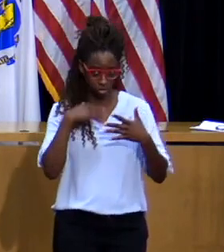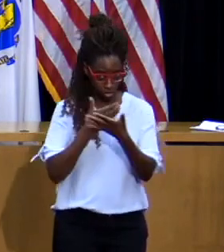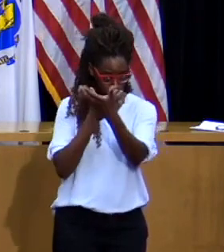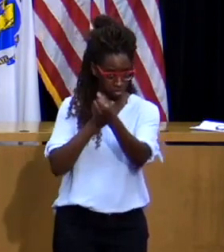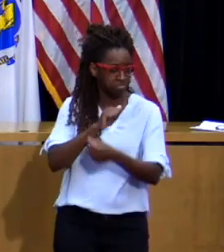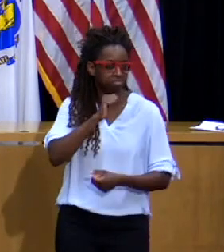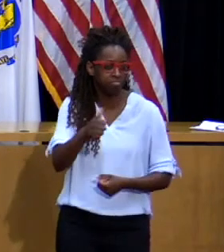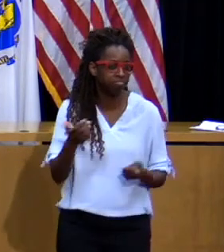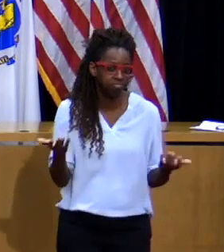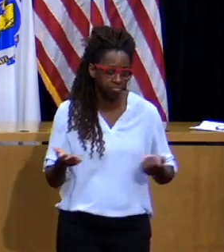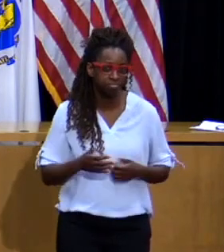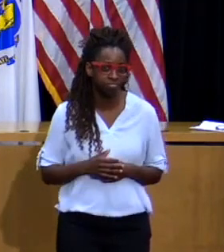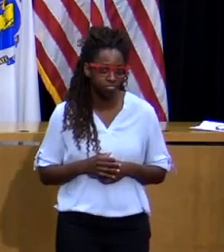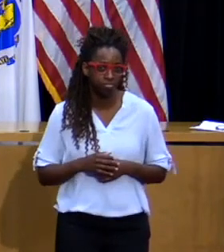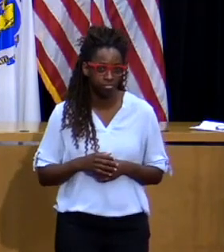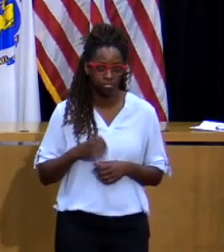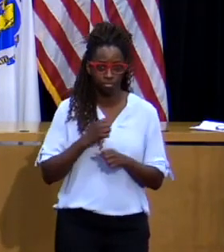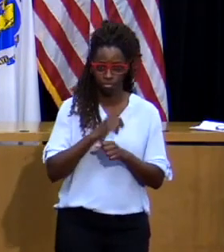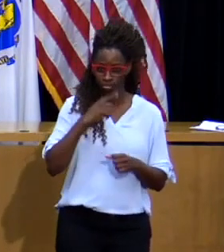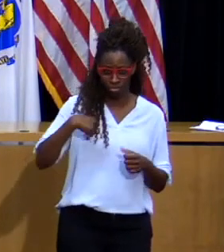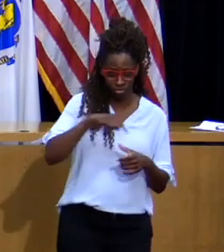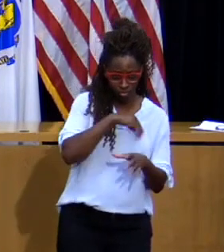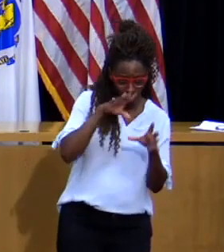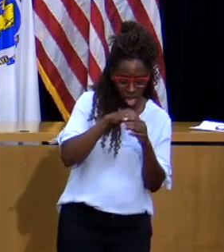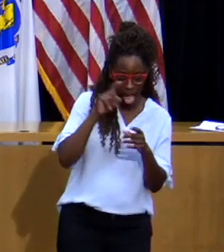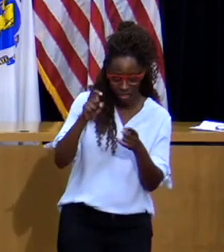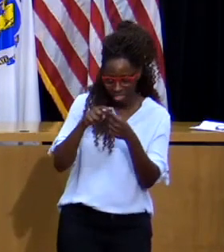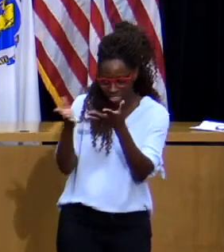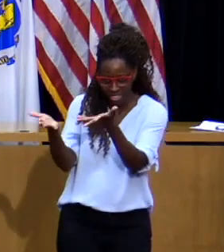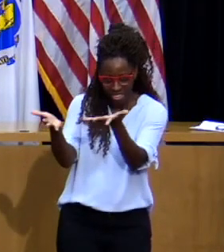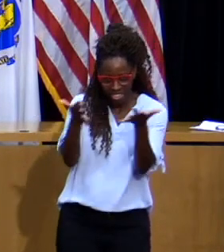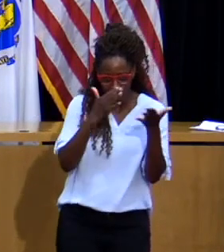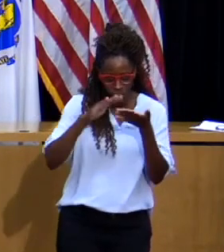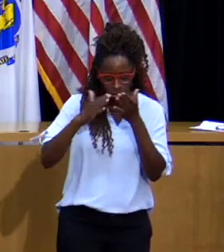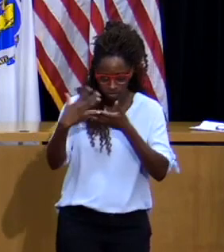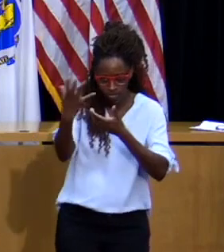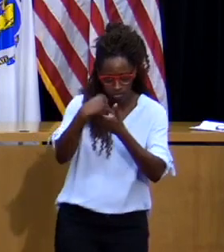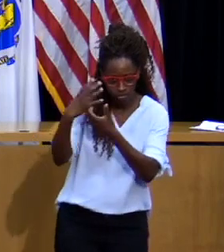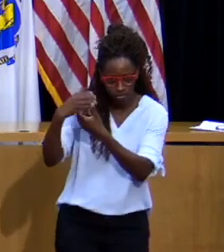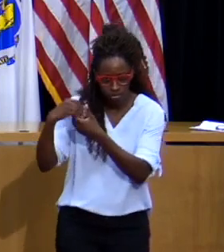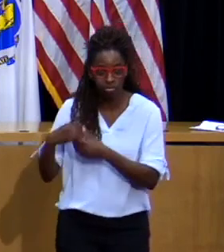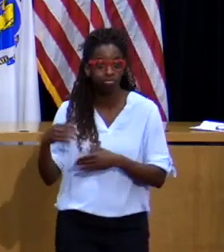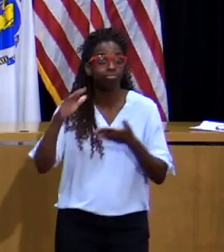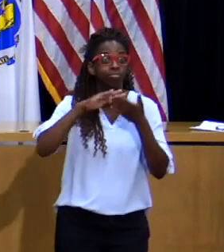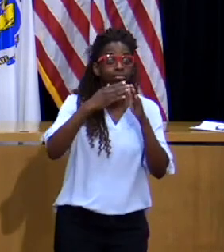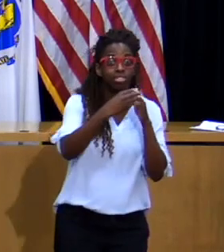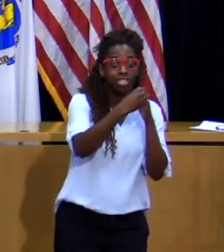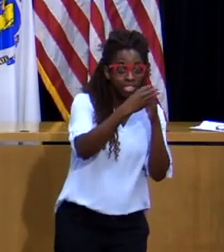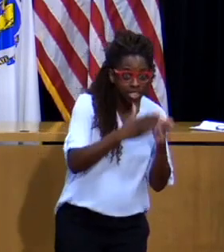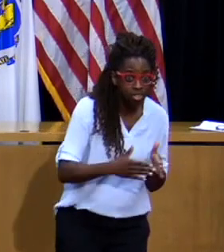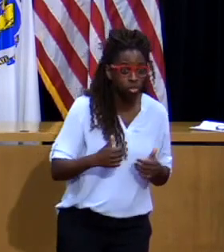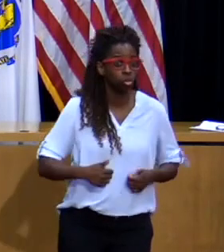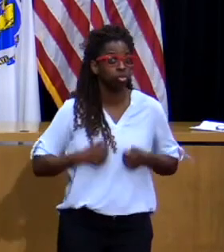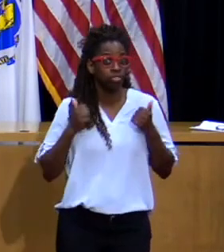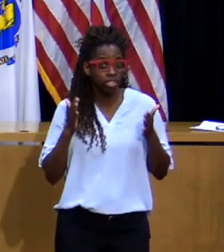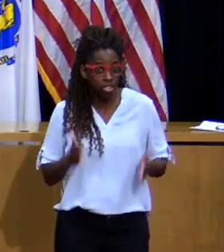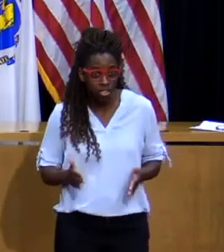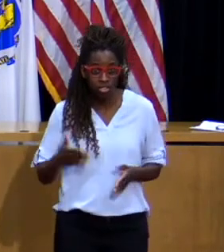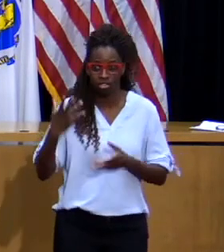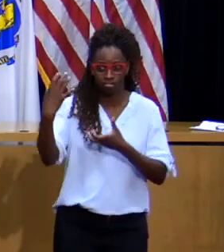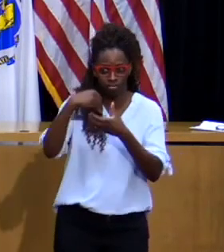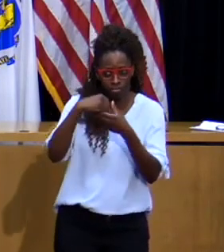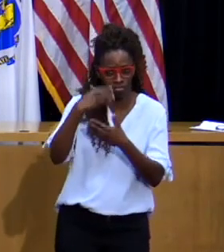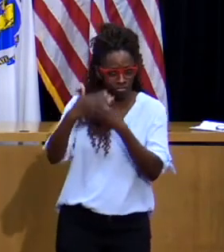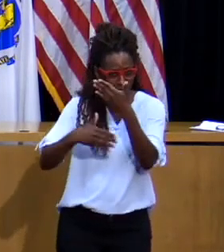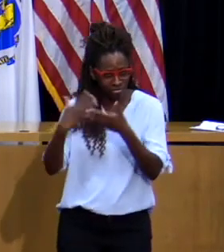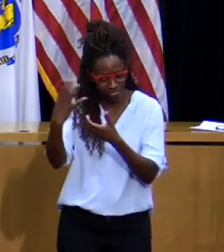leaders in as many ways as we can to be a part of this effort. In Zoom forums, on one-on-one,